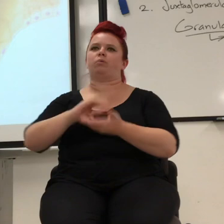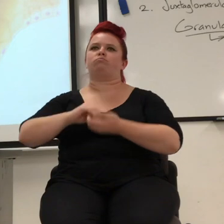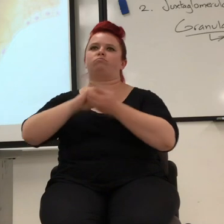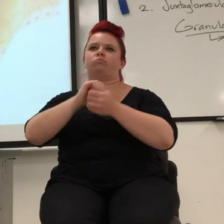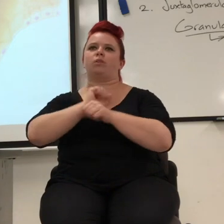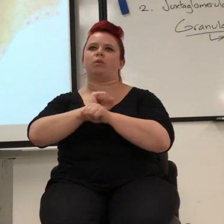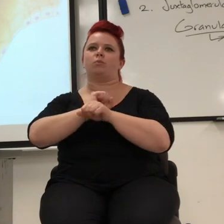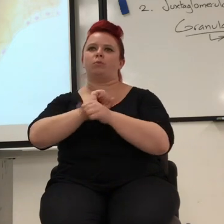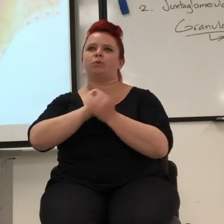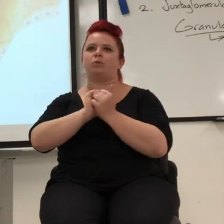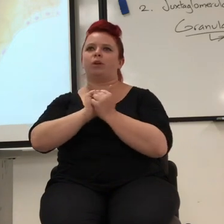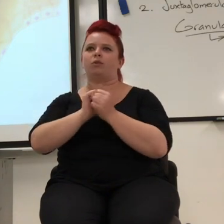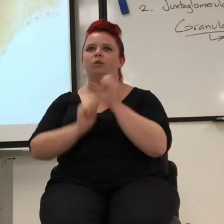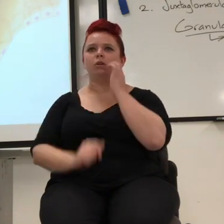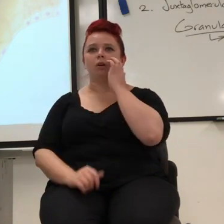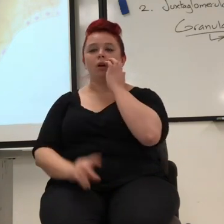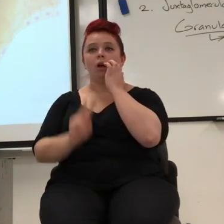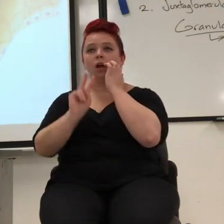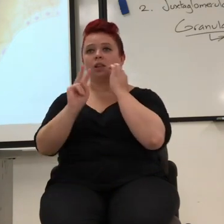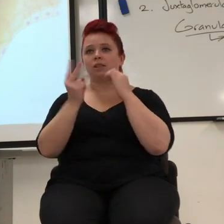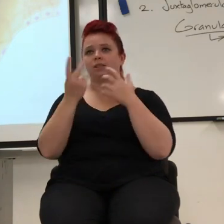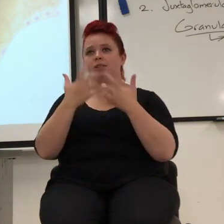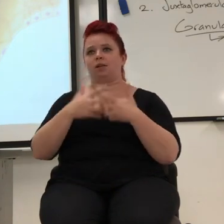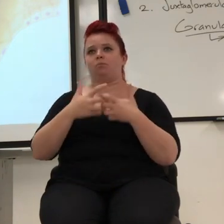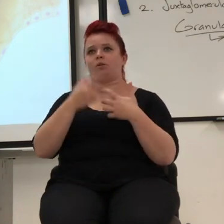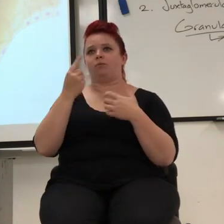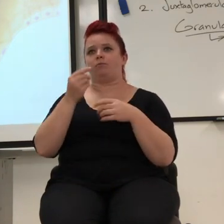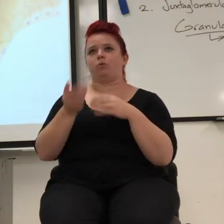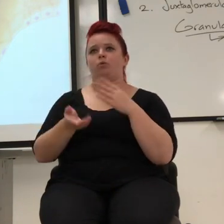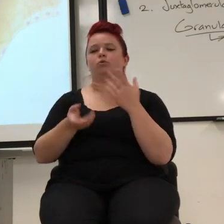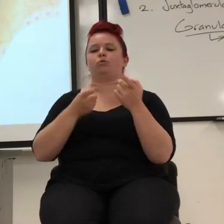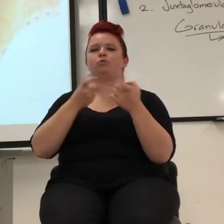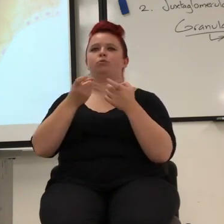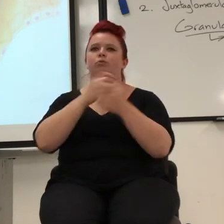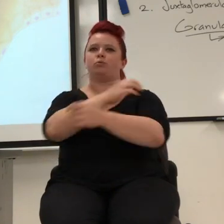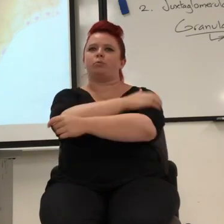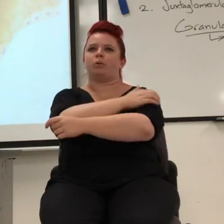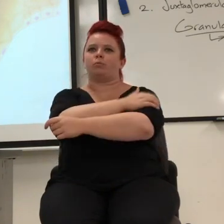here's that second mechanism to regulate blood pressure.